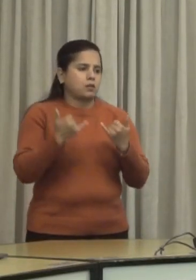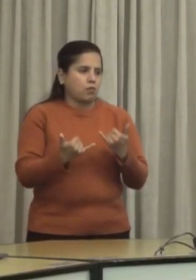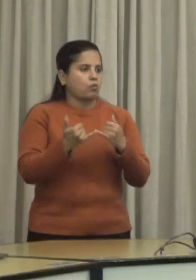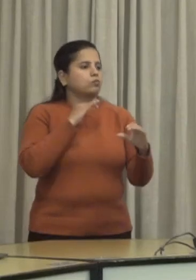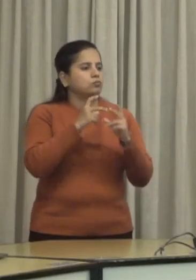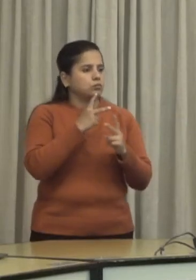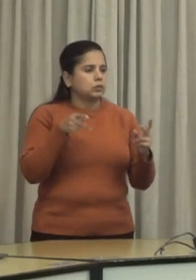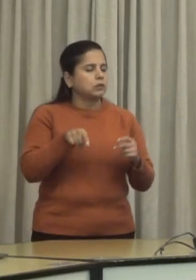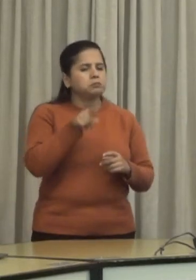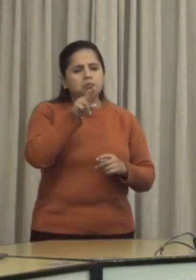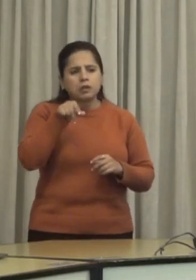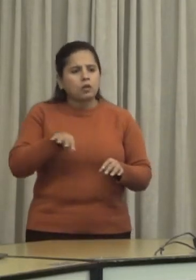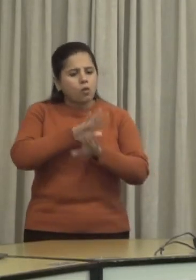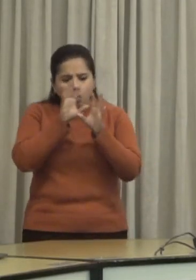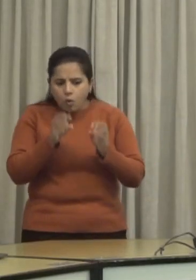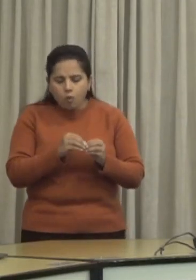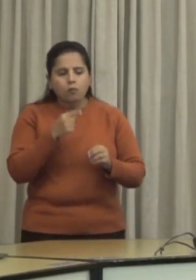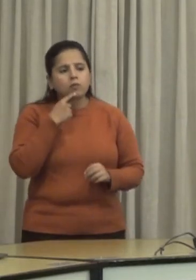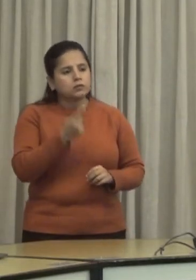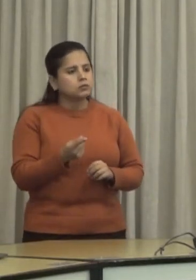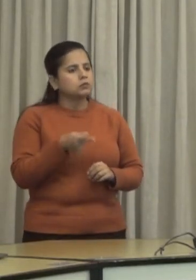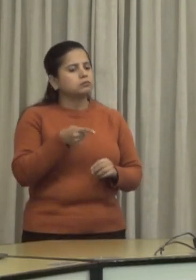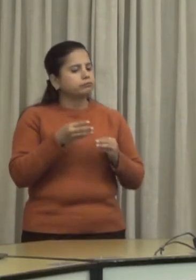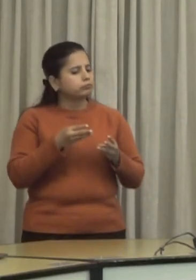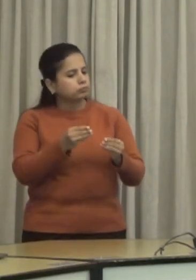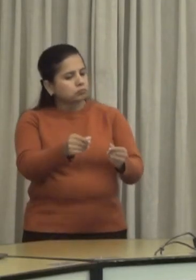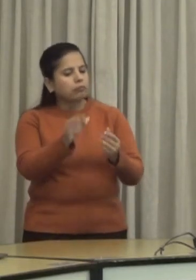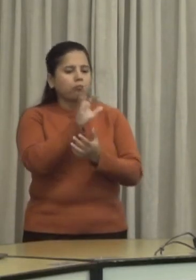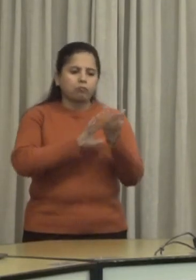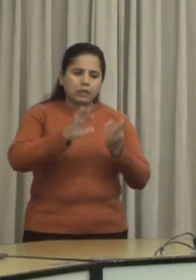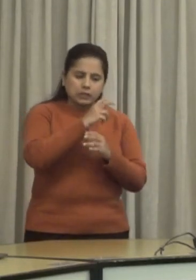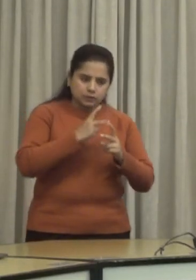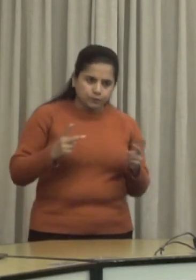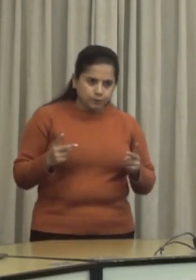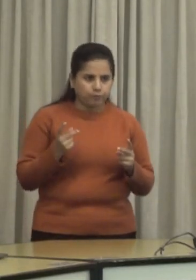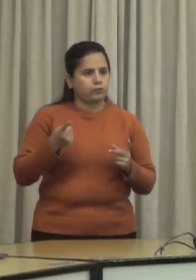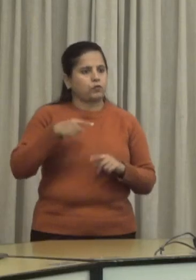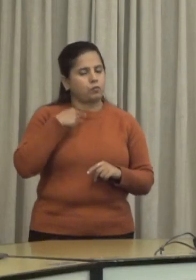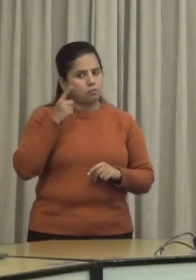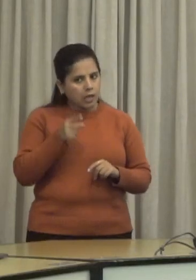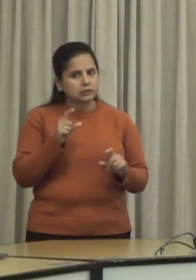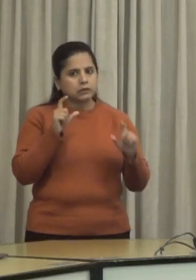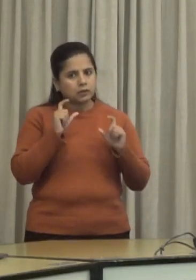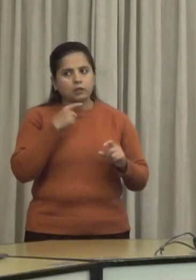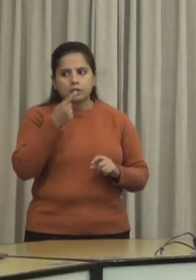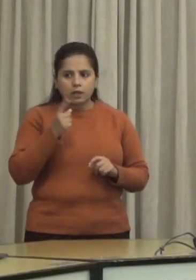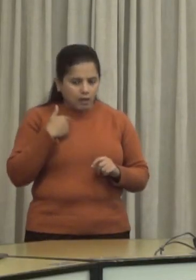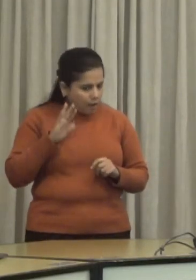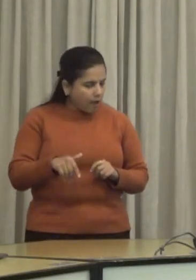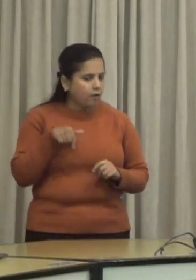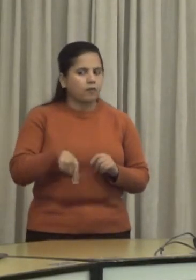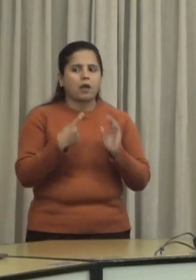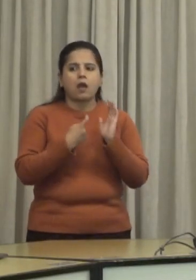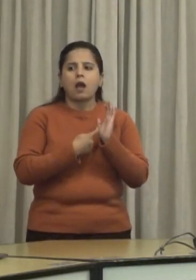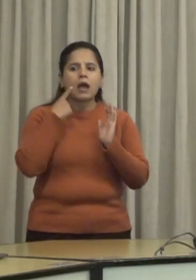That the definitions are all fluid and mixed up, and we must take care. We do have an